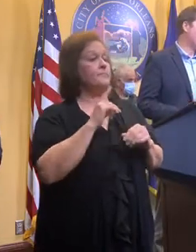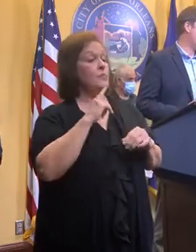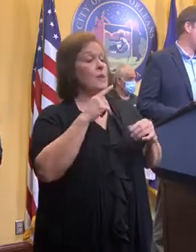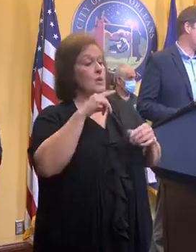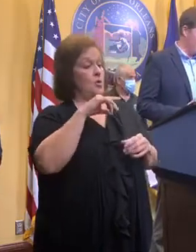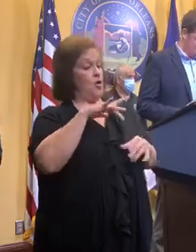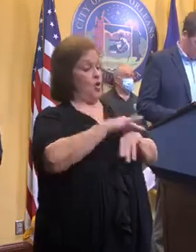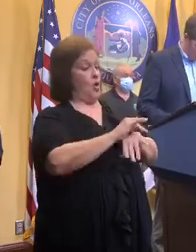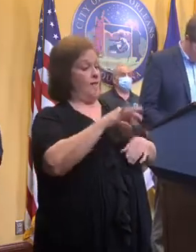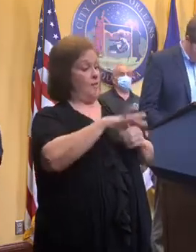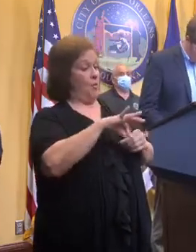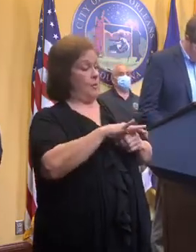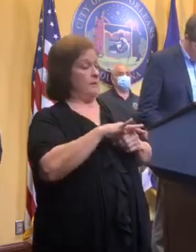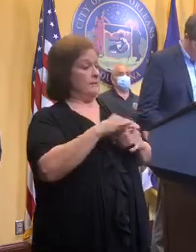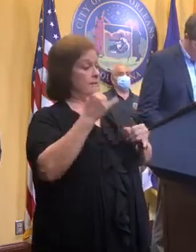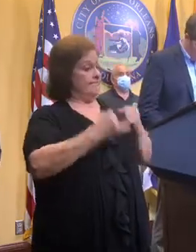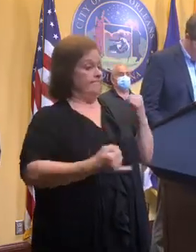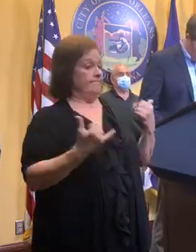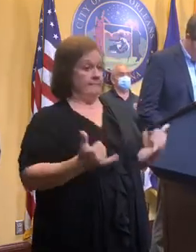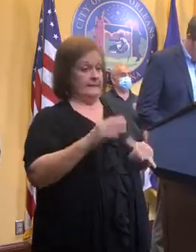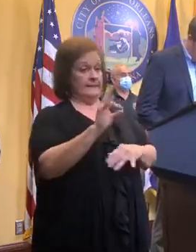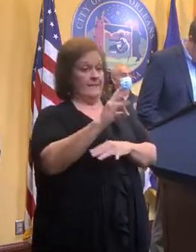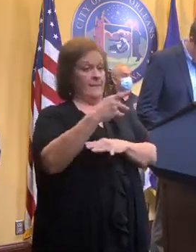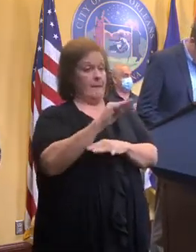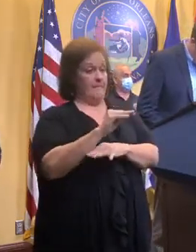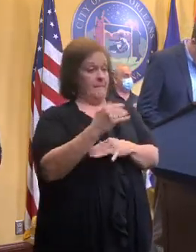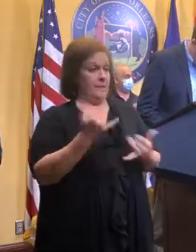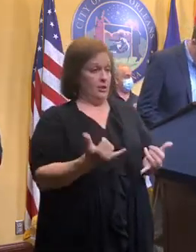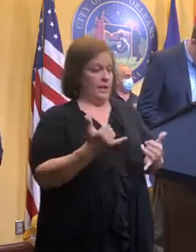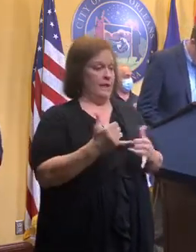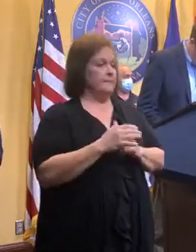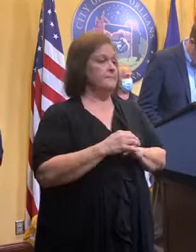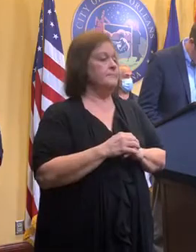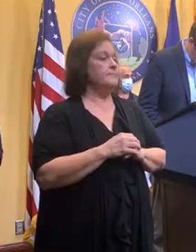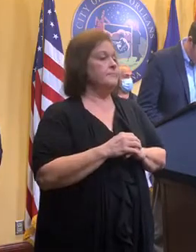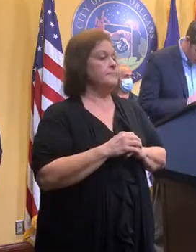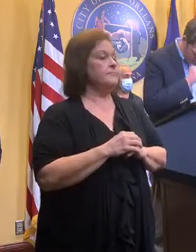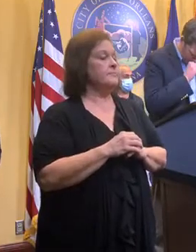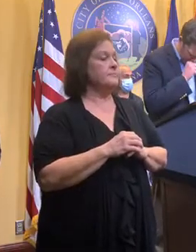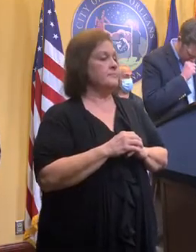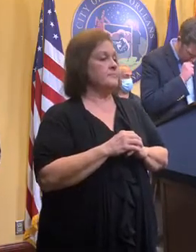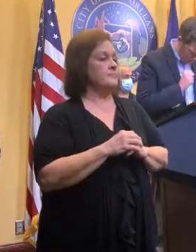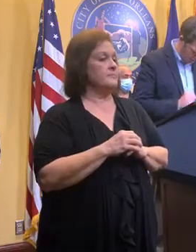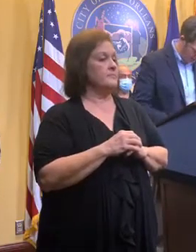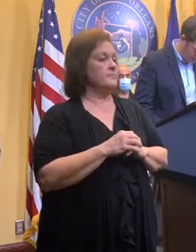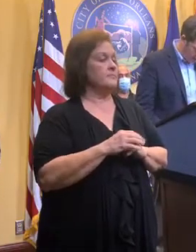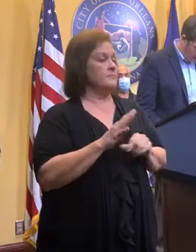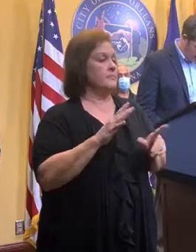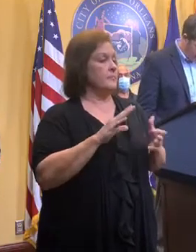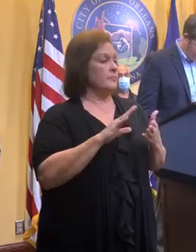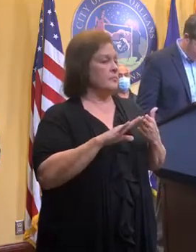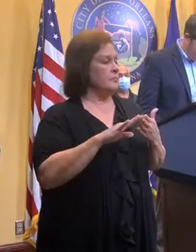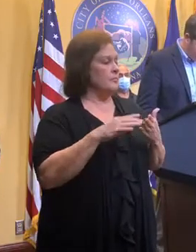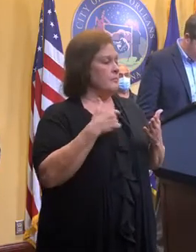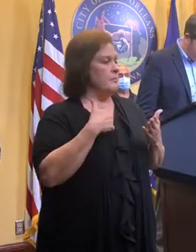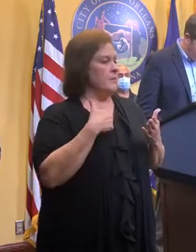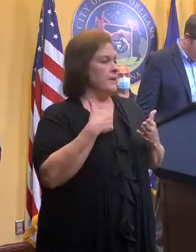today at 7 p.m. Finally, we have, pardon